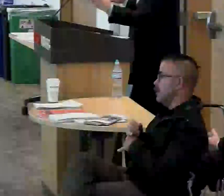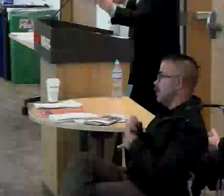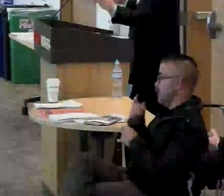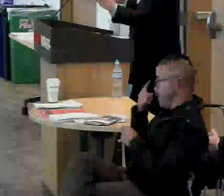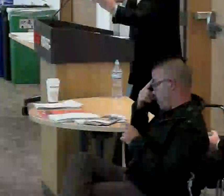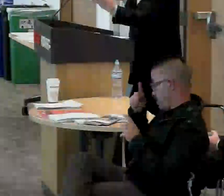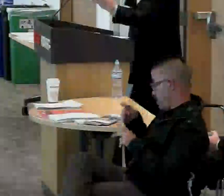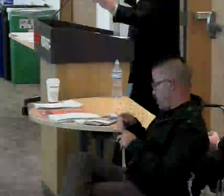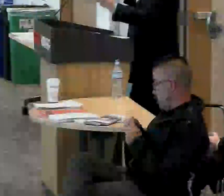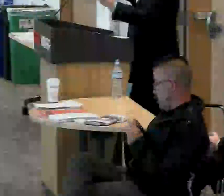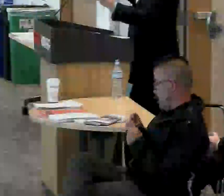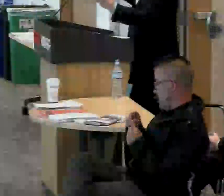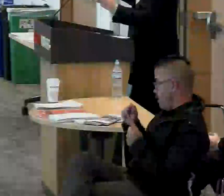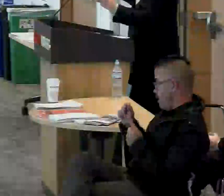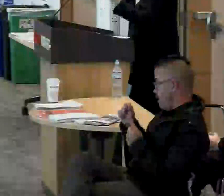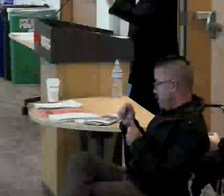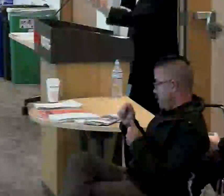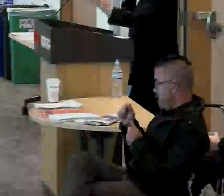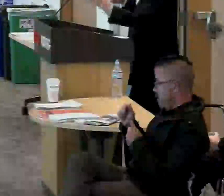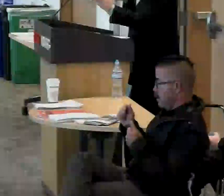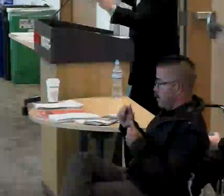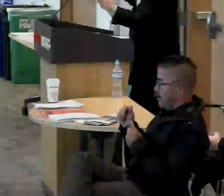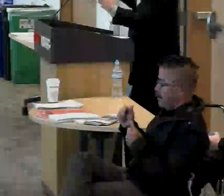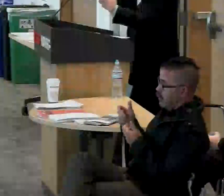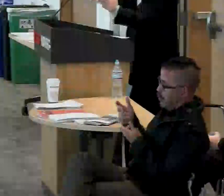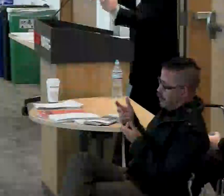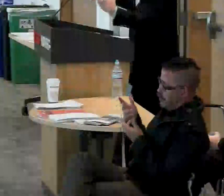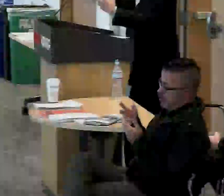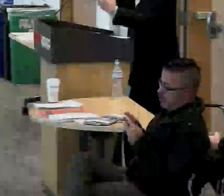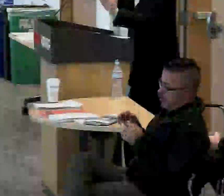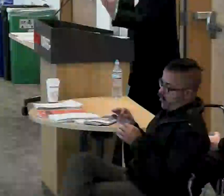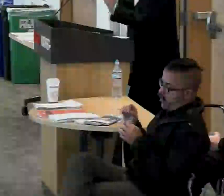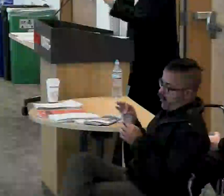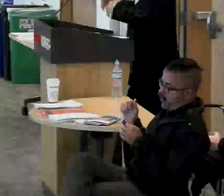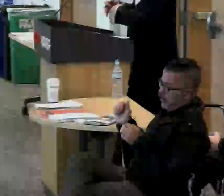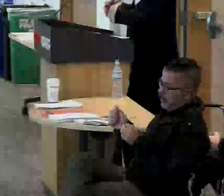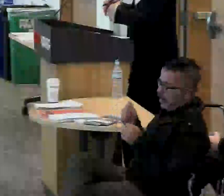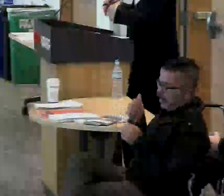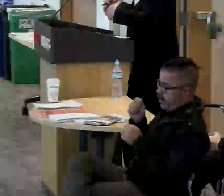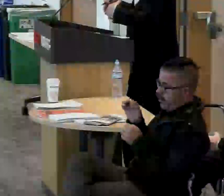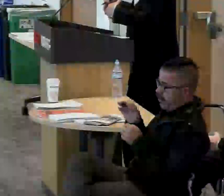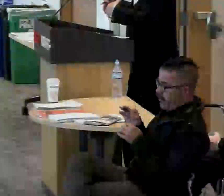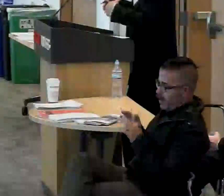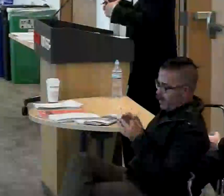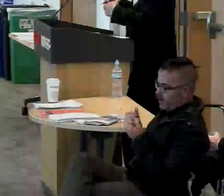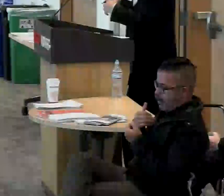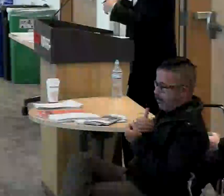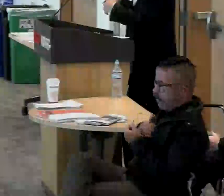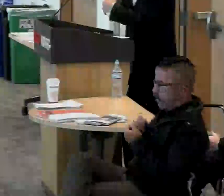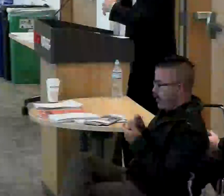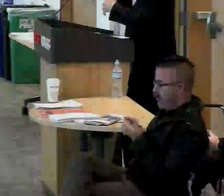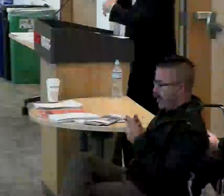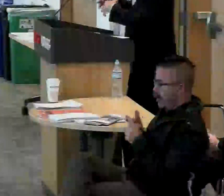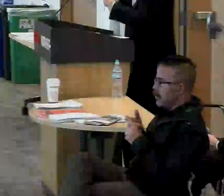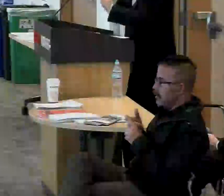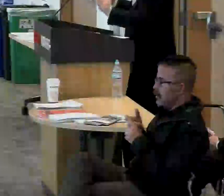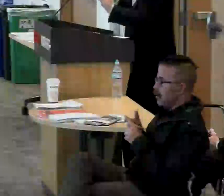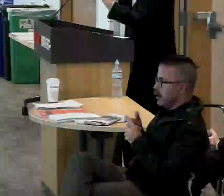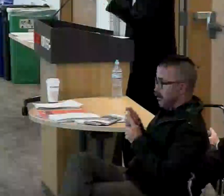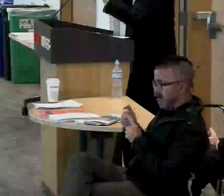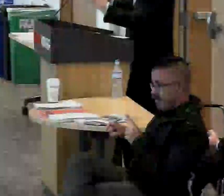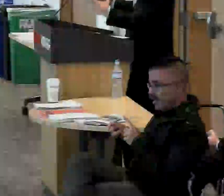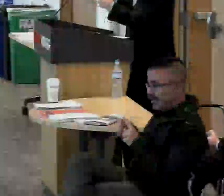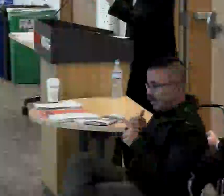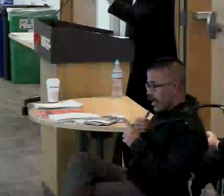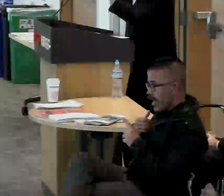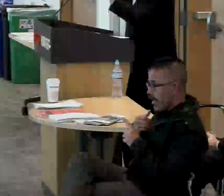disabilities to, unless for either themselves or a family member or a friend to make any deposits in there, there's a need to have a bank or credit